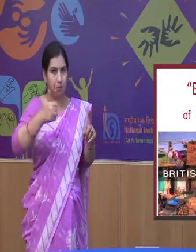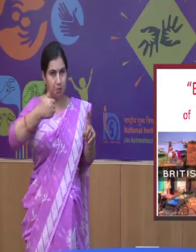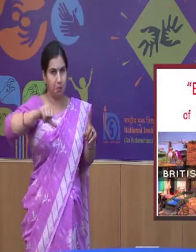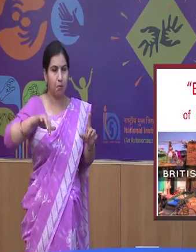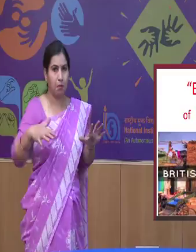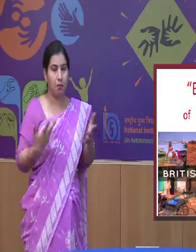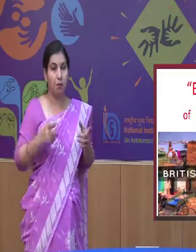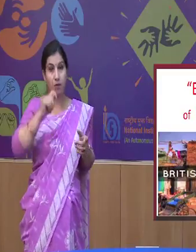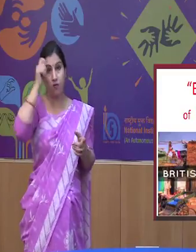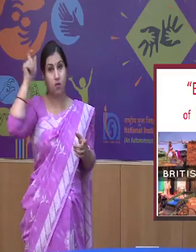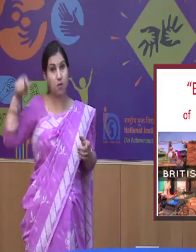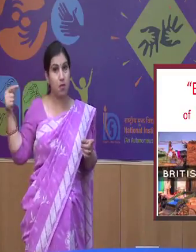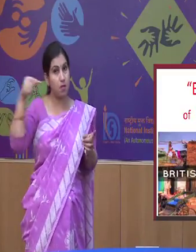on India.